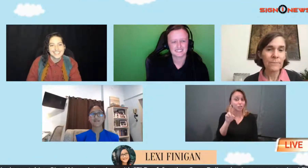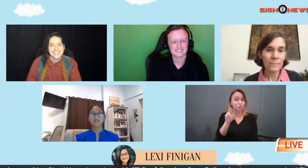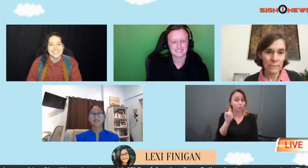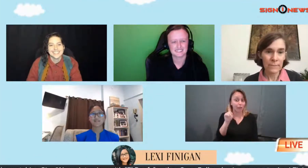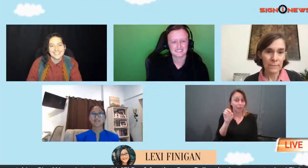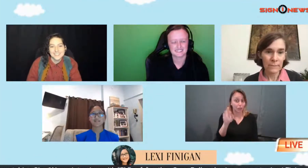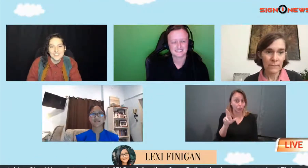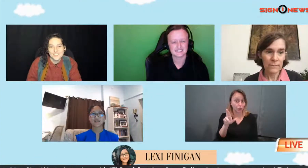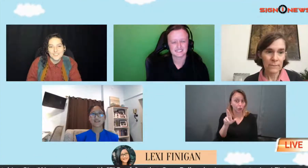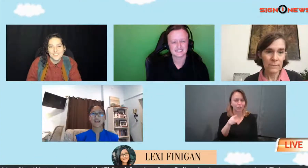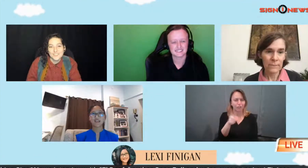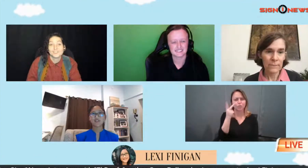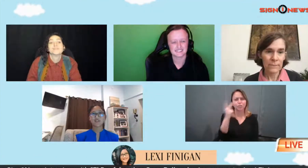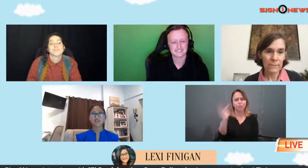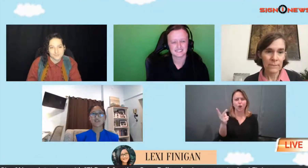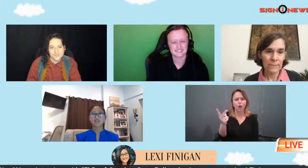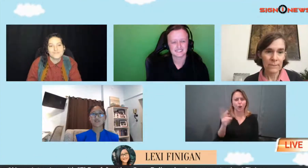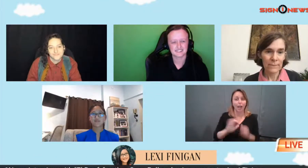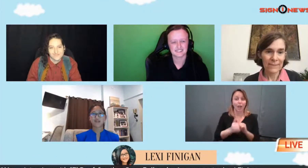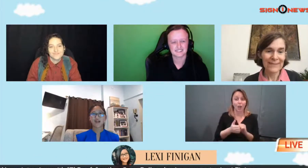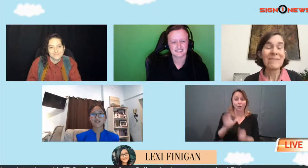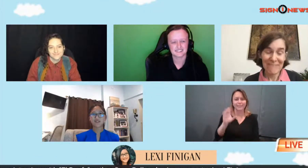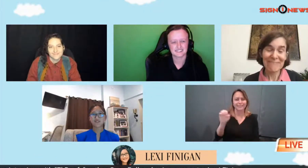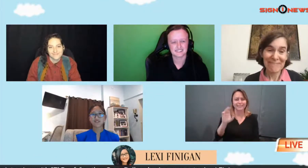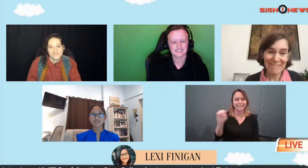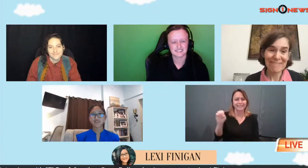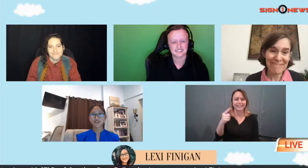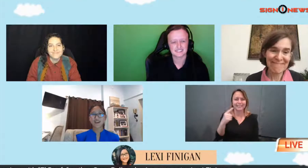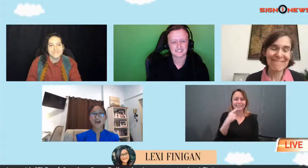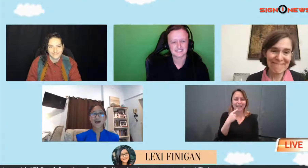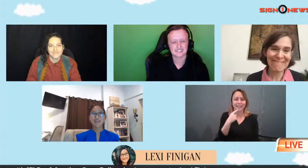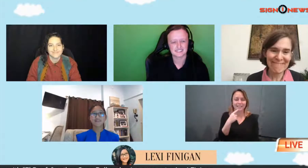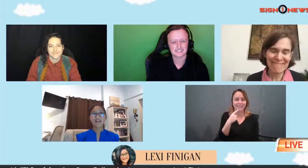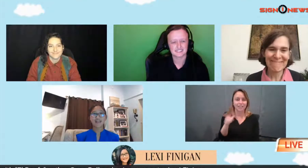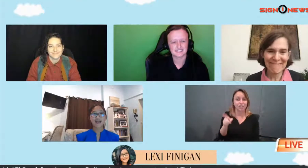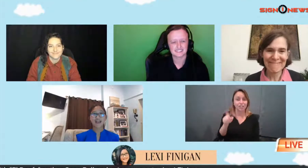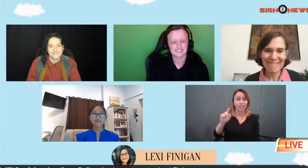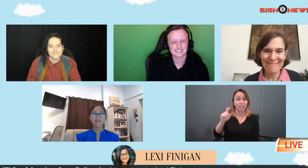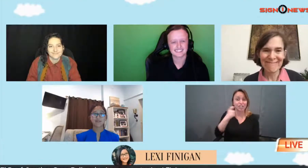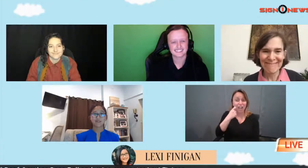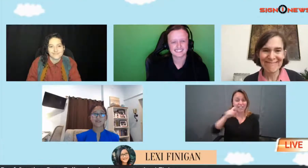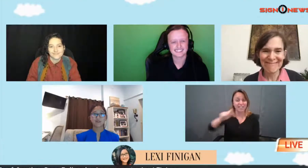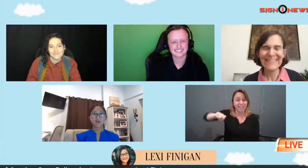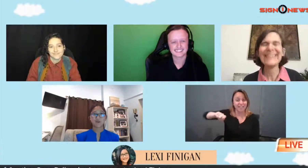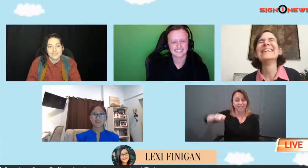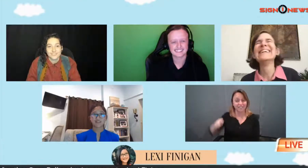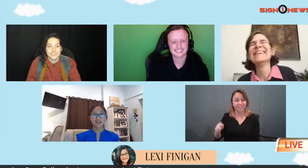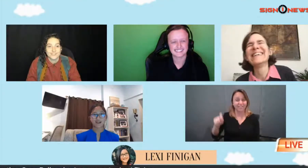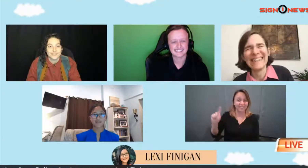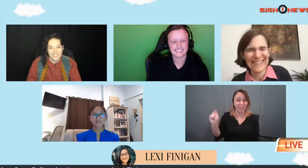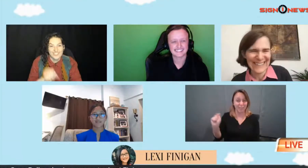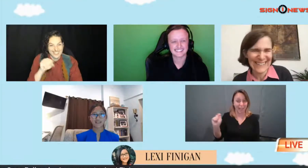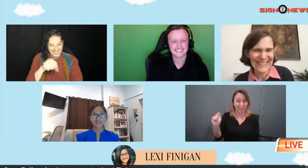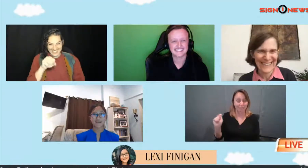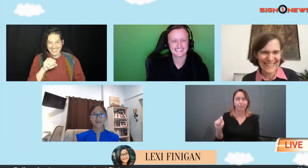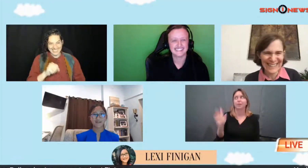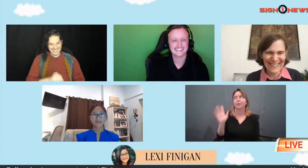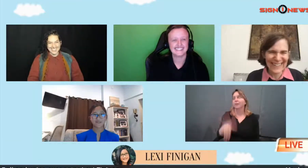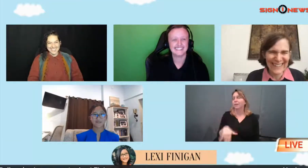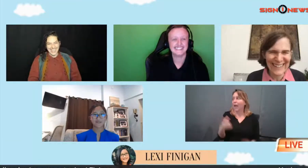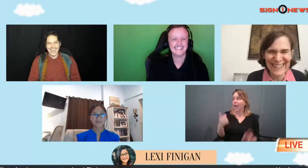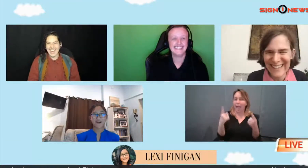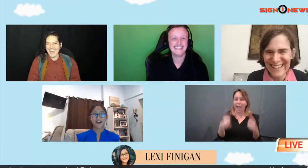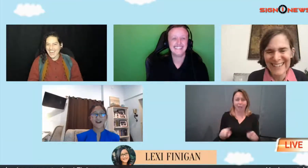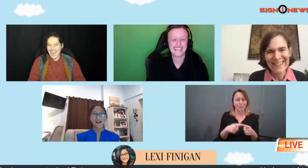how Cece says she just flushed. That happened to me so many times in